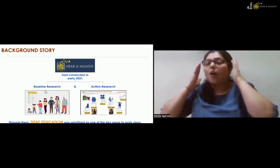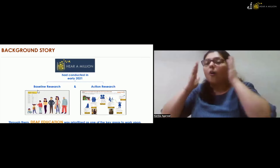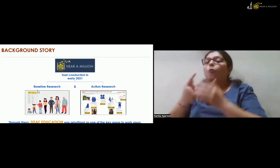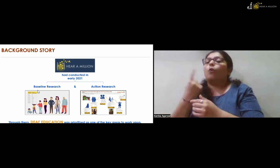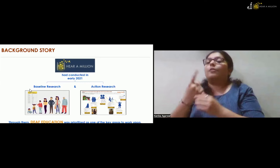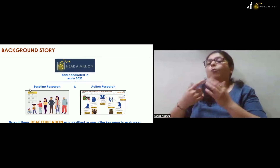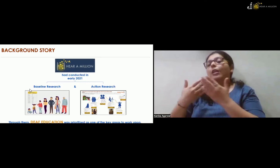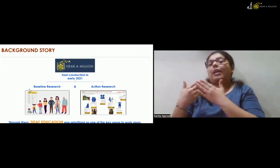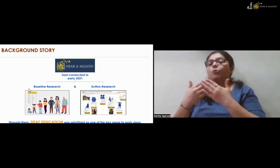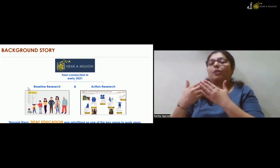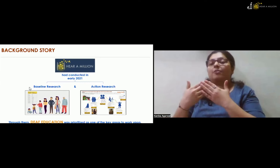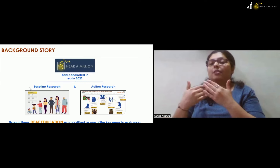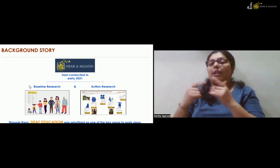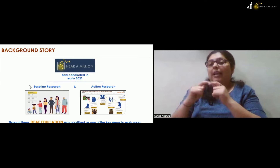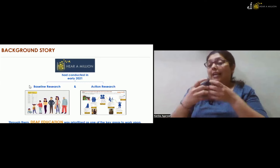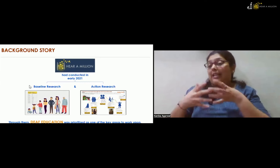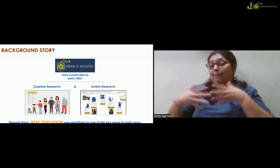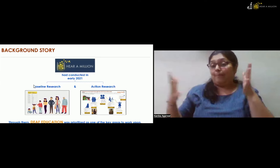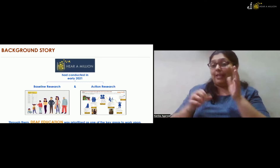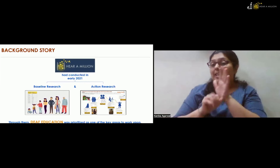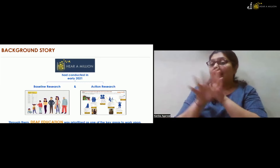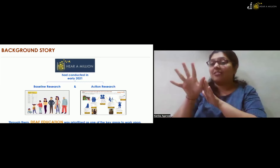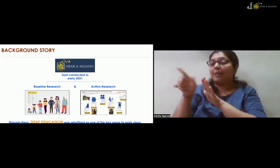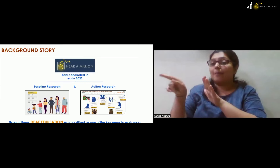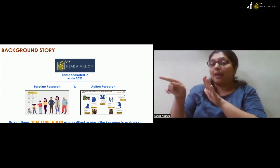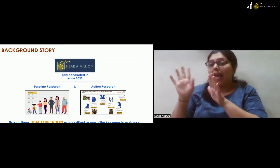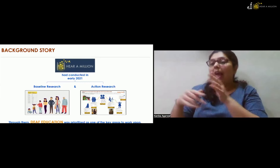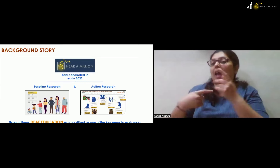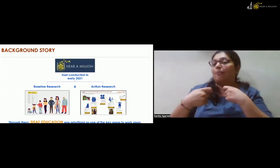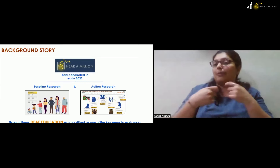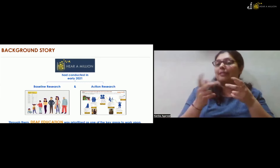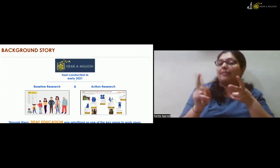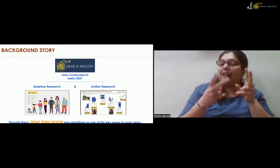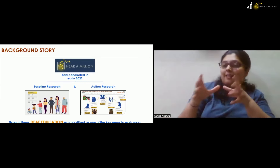So I am focusing more on the education action research.